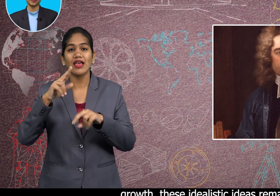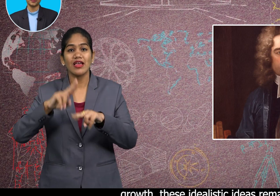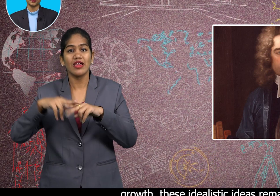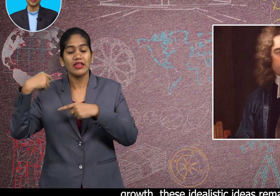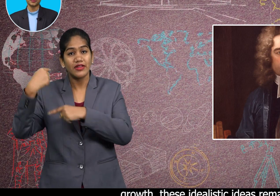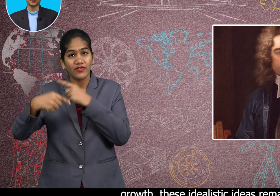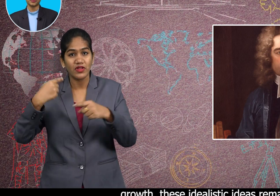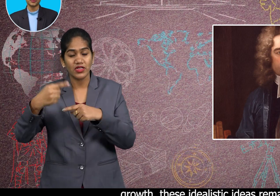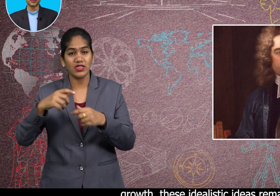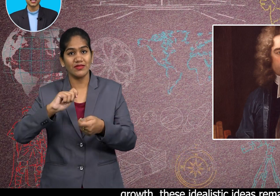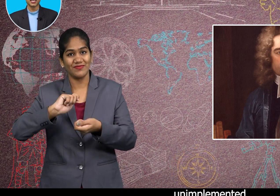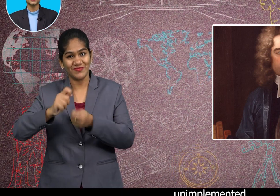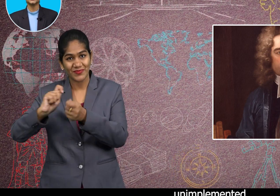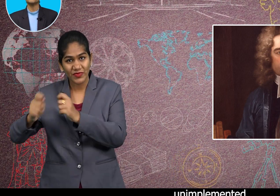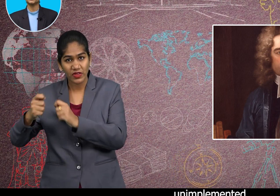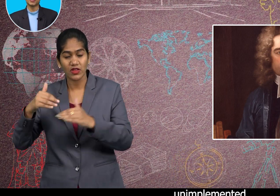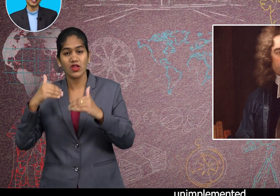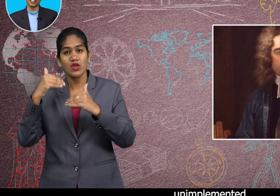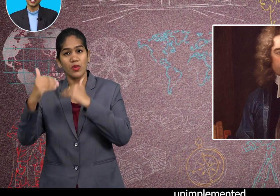remained